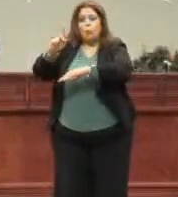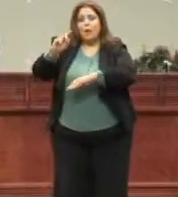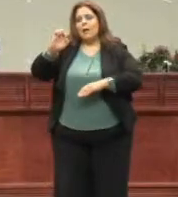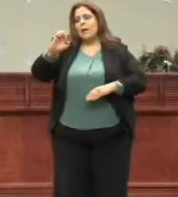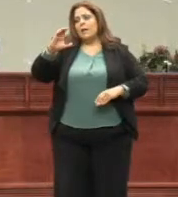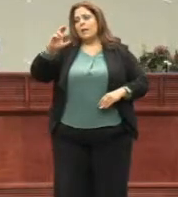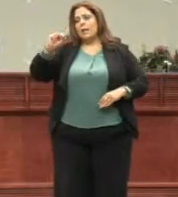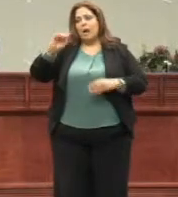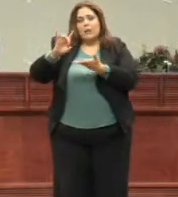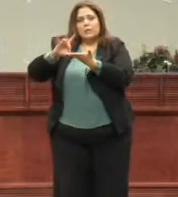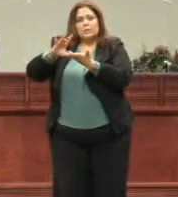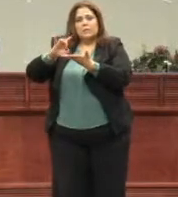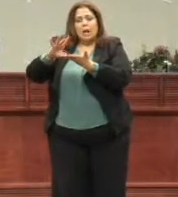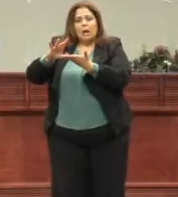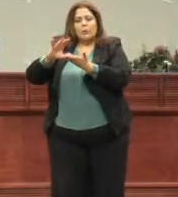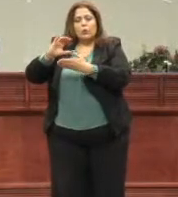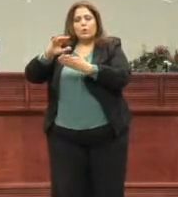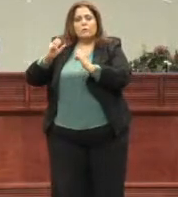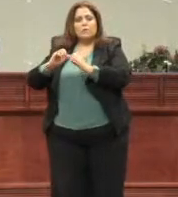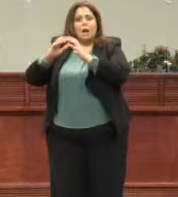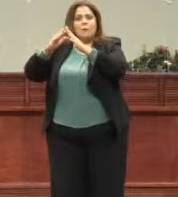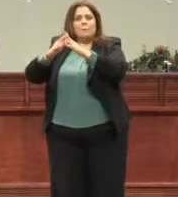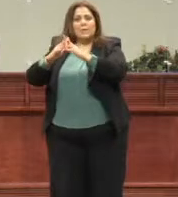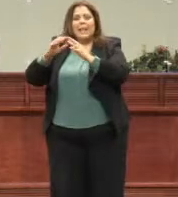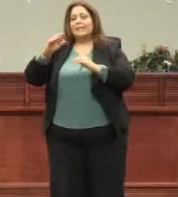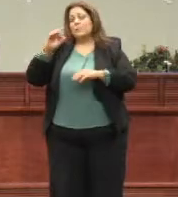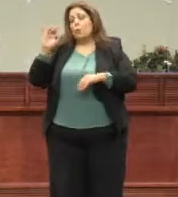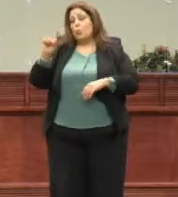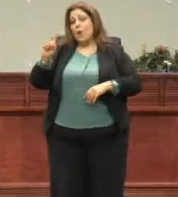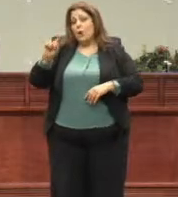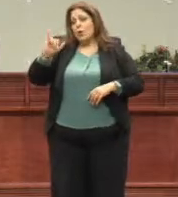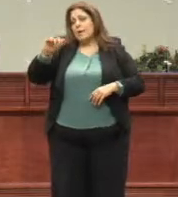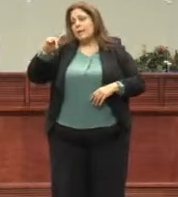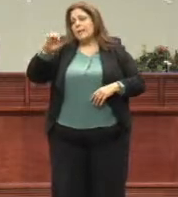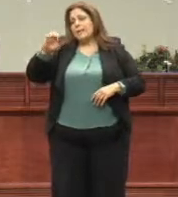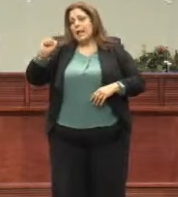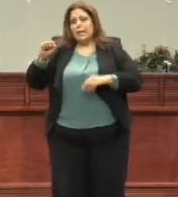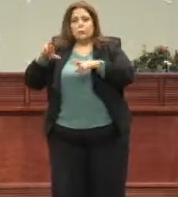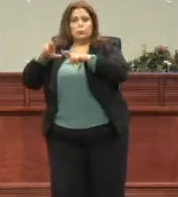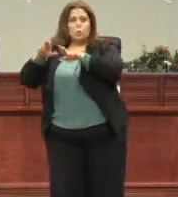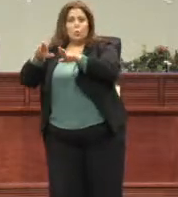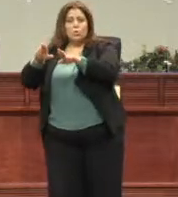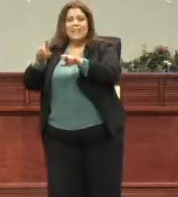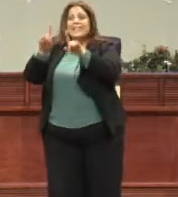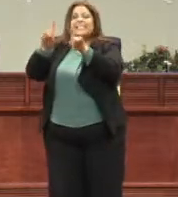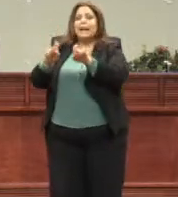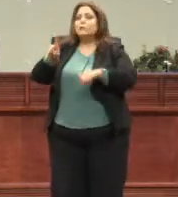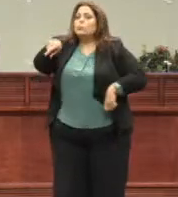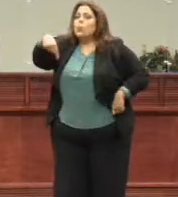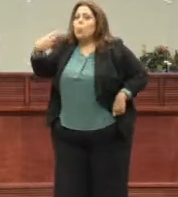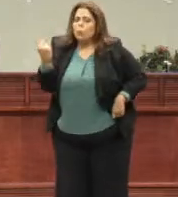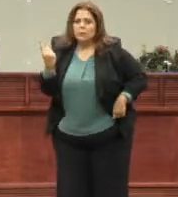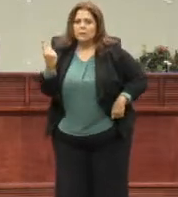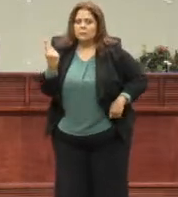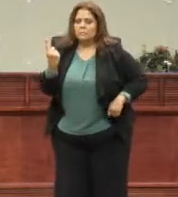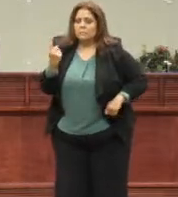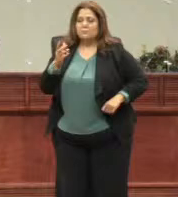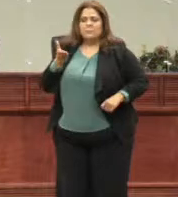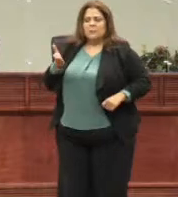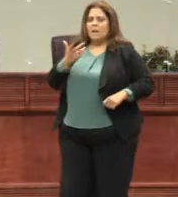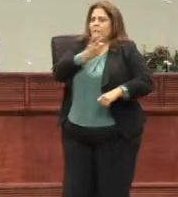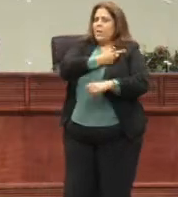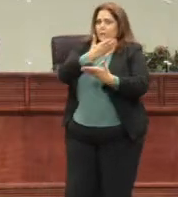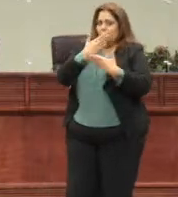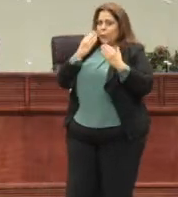Complex on Yates Road. This site will be for testing only. No vaccination will be given at this time.